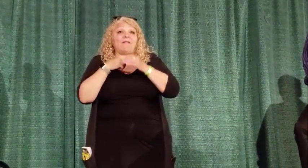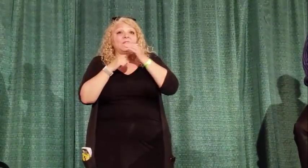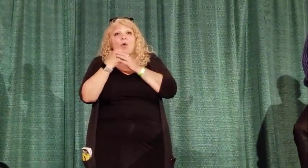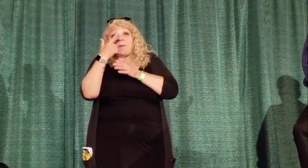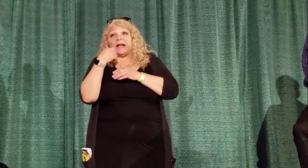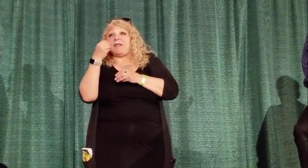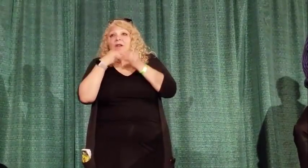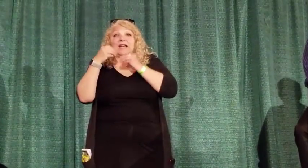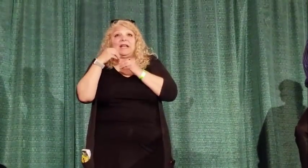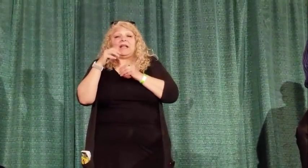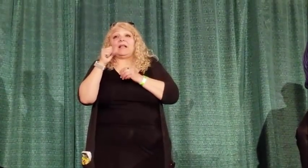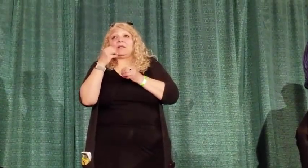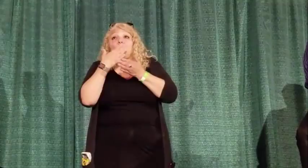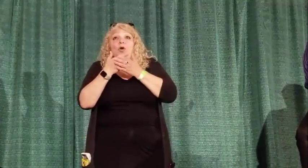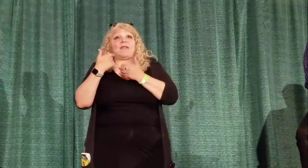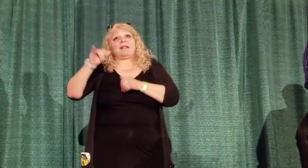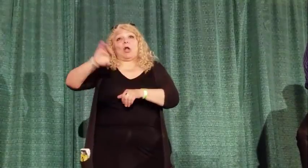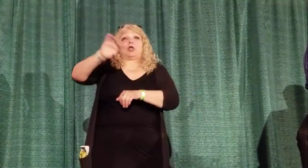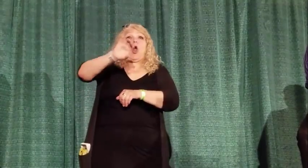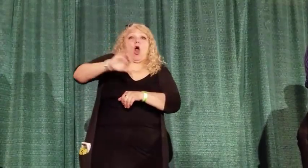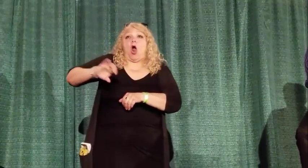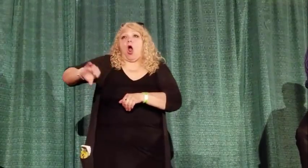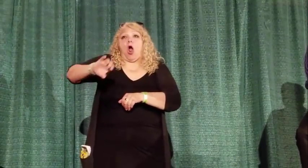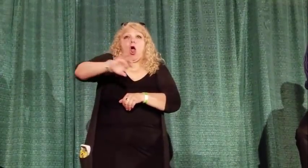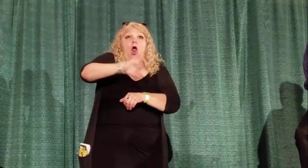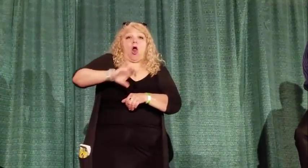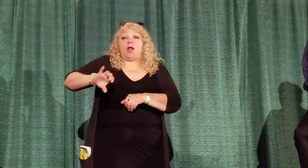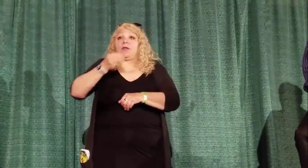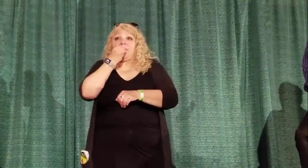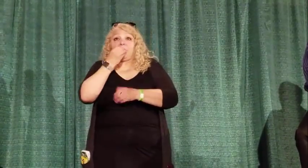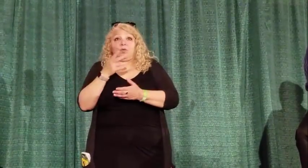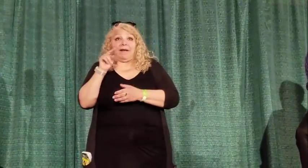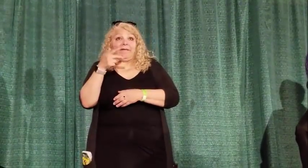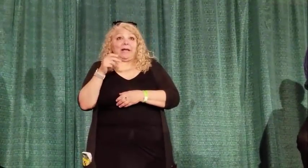think it's okay to still salt their food. Salt causes death.